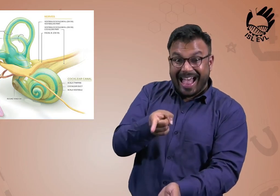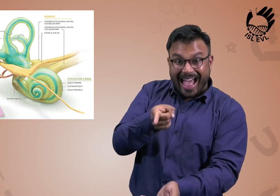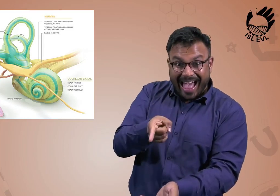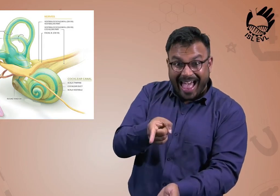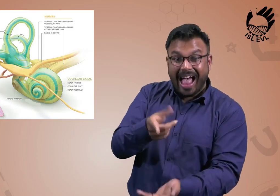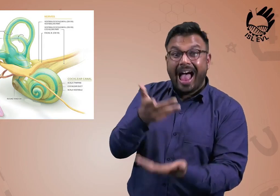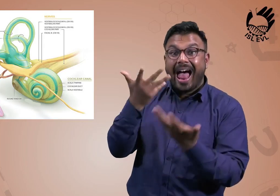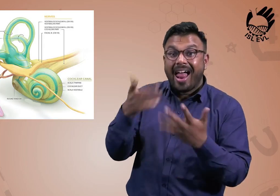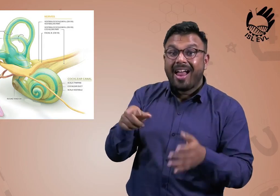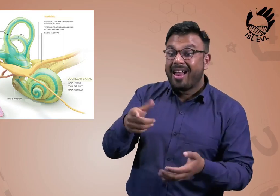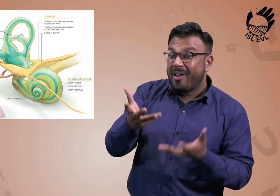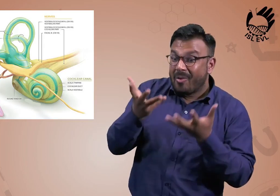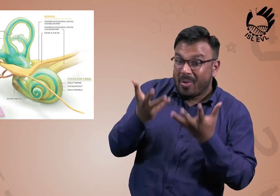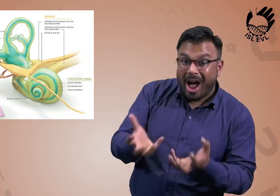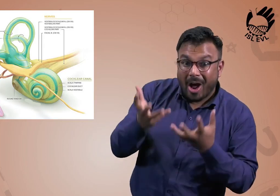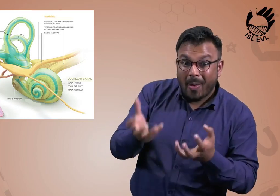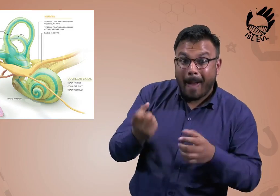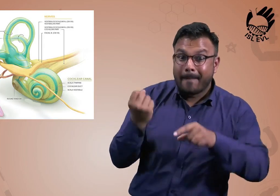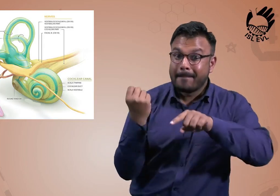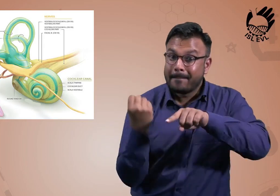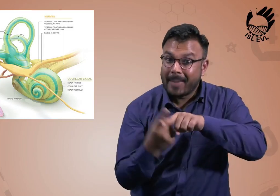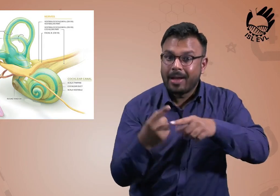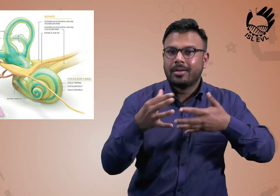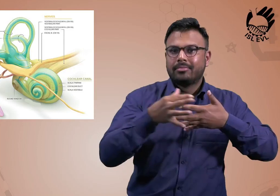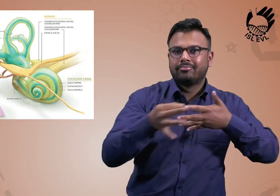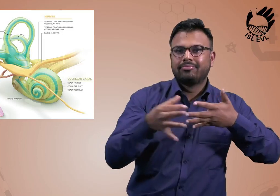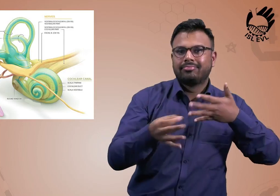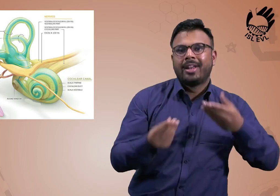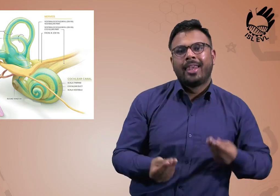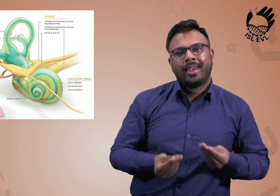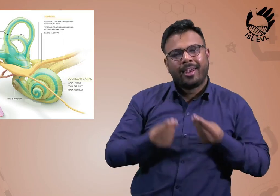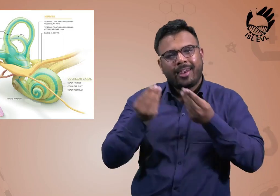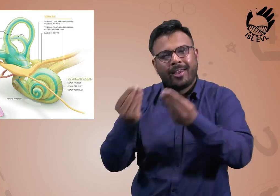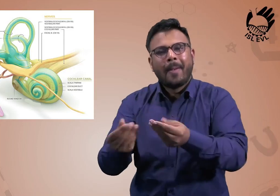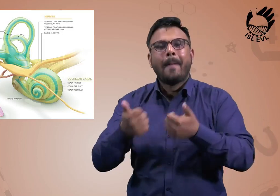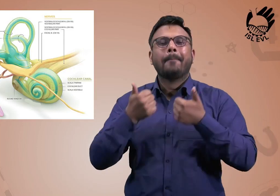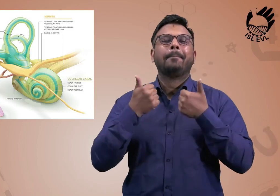so that we can provide the best possible communication option